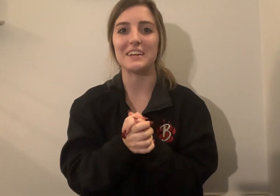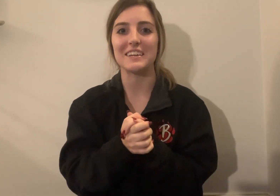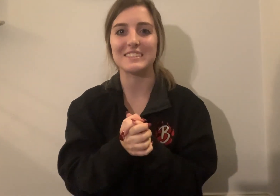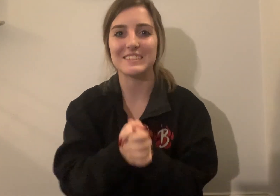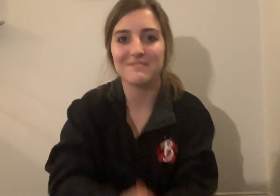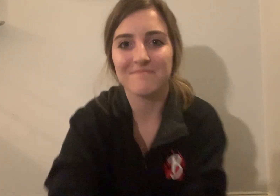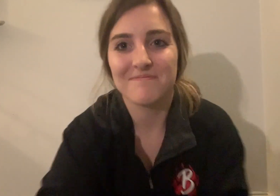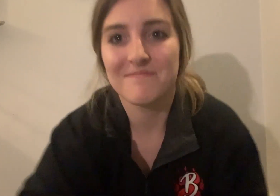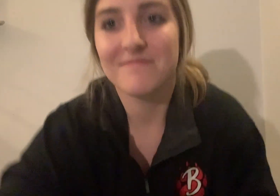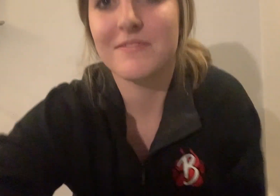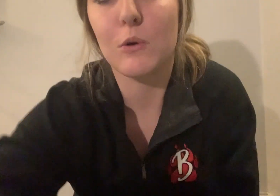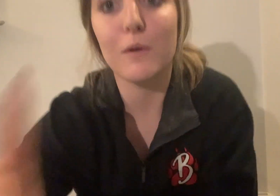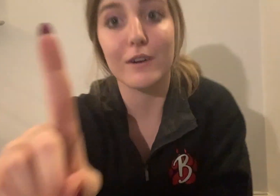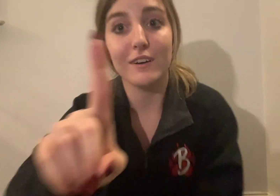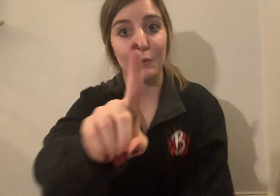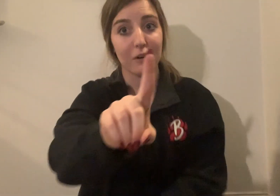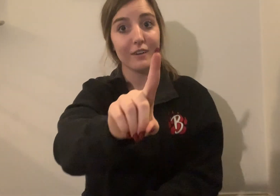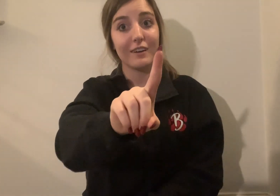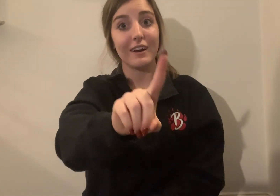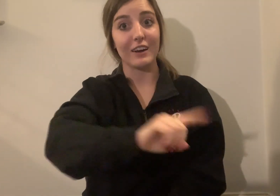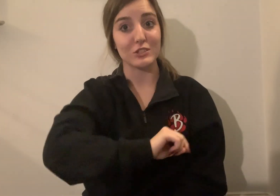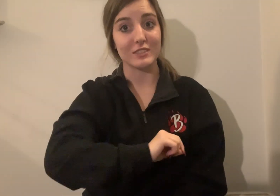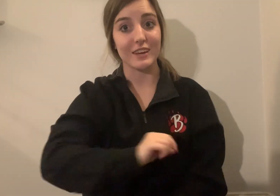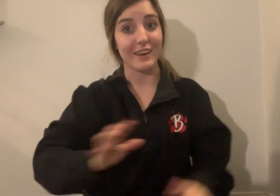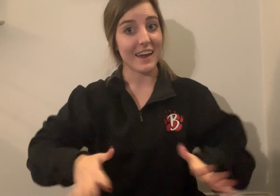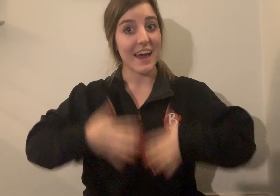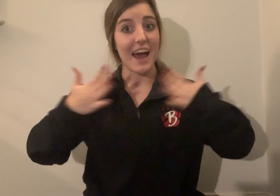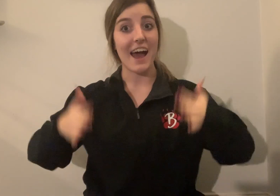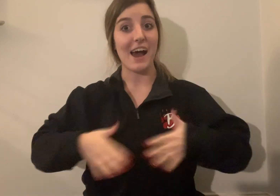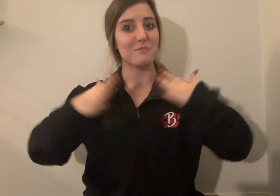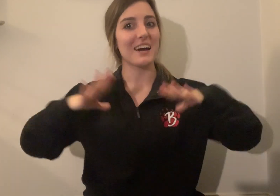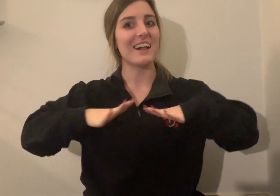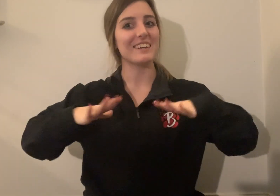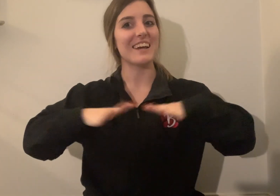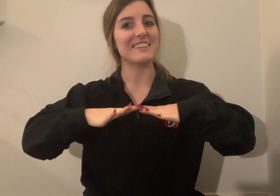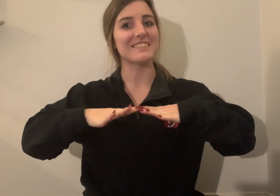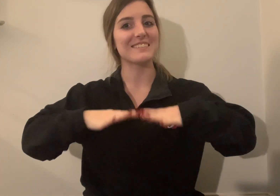holidays. Or I should say, happy holidays.